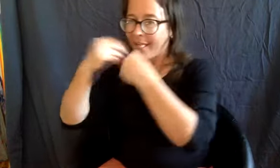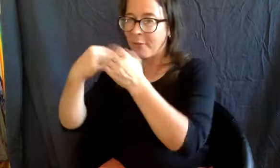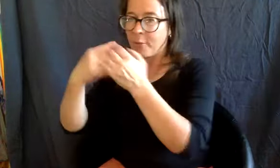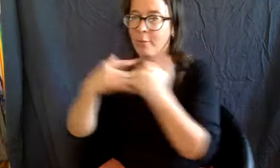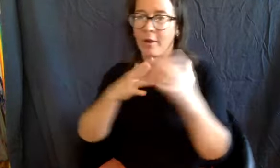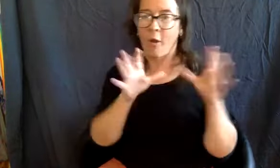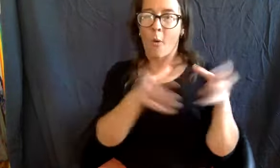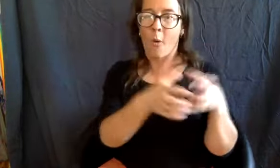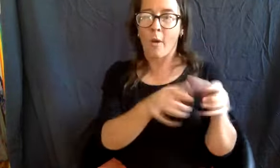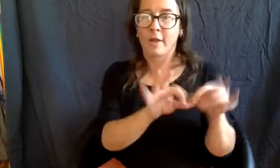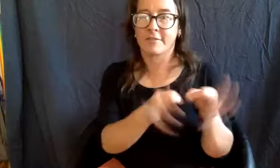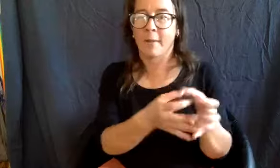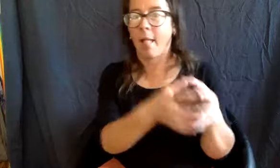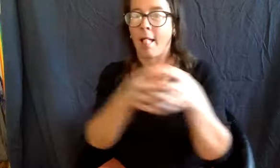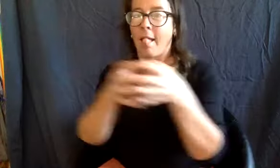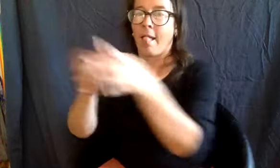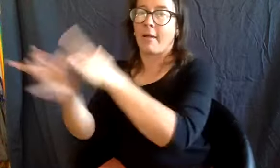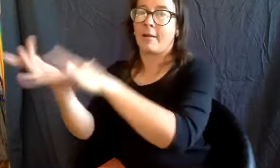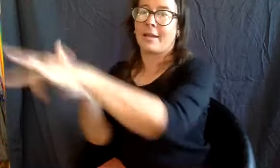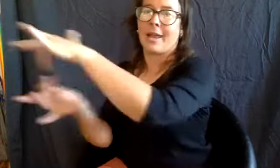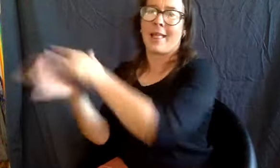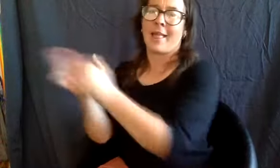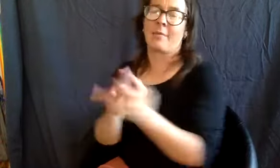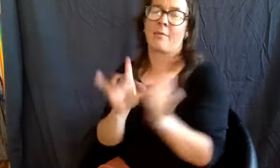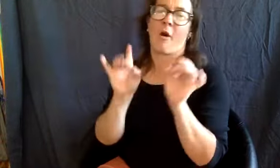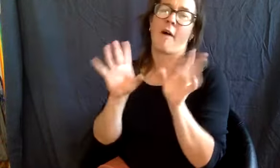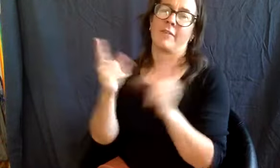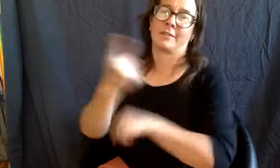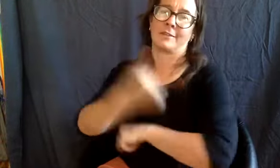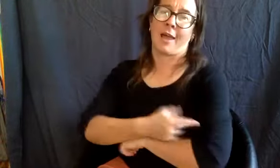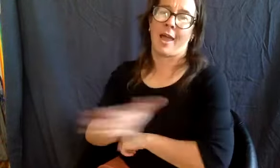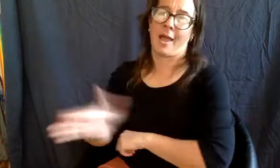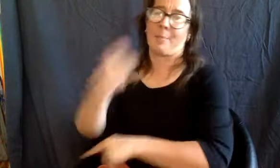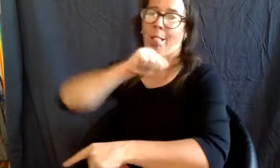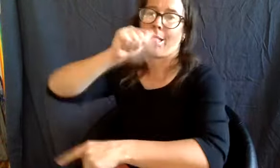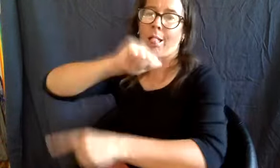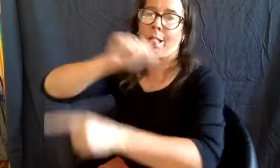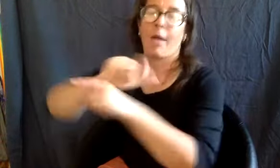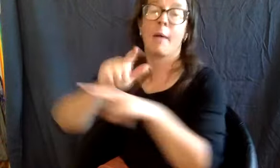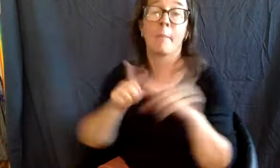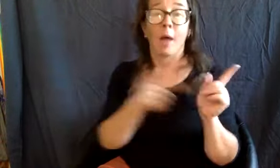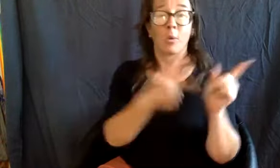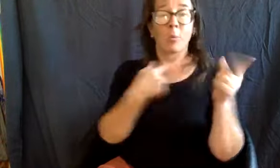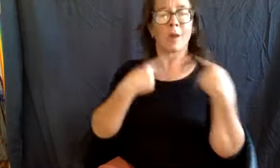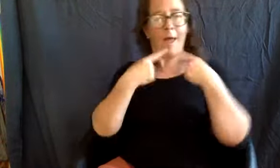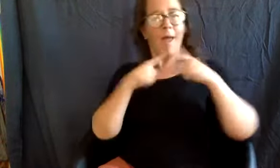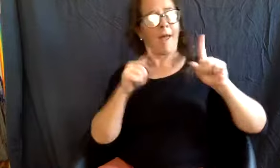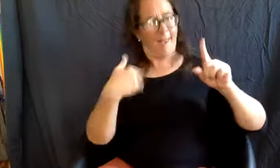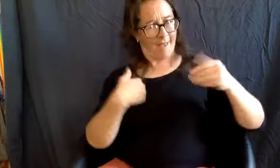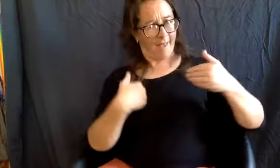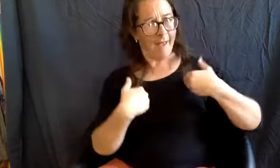crap. I always joke about how, when my husband was drinking and, and he never wanted to do anything or go